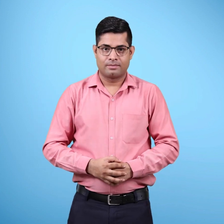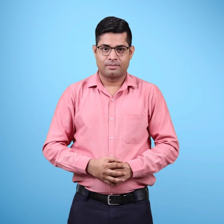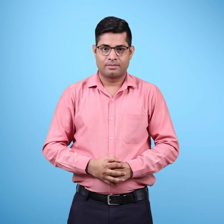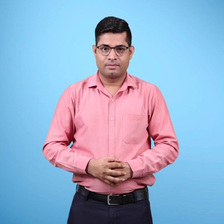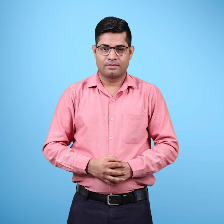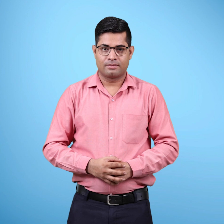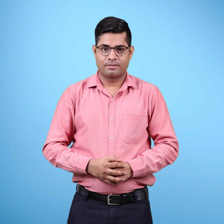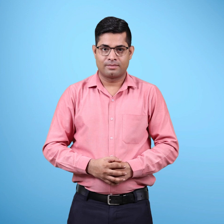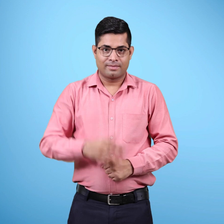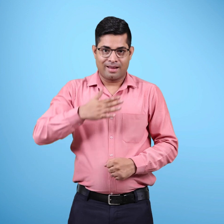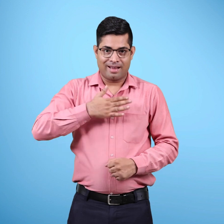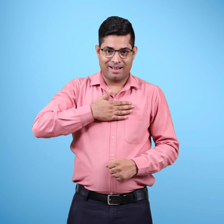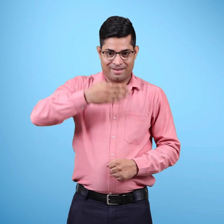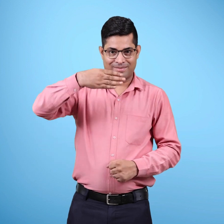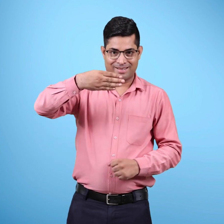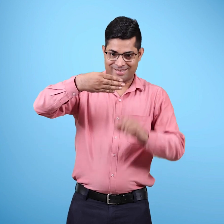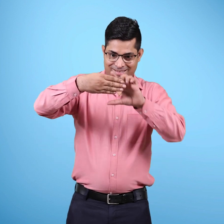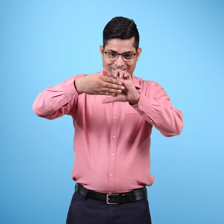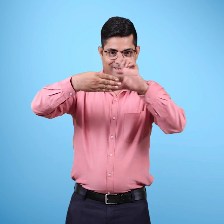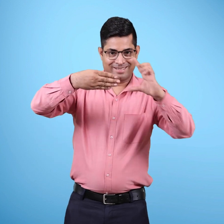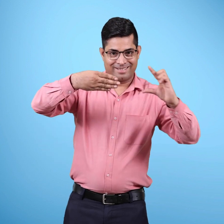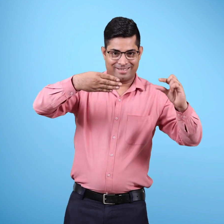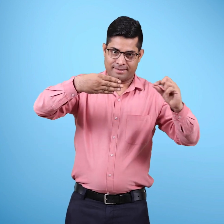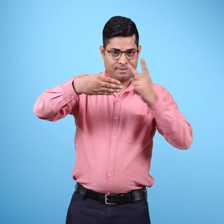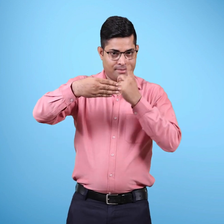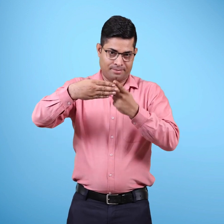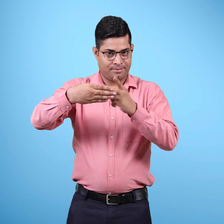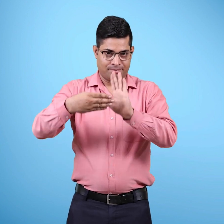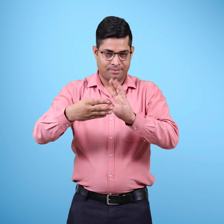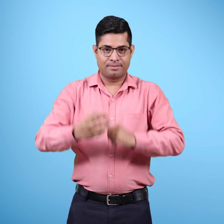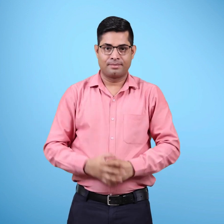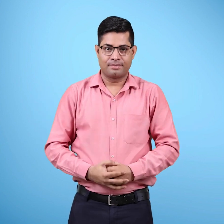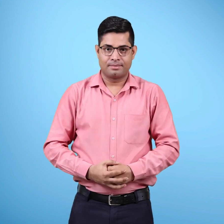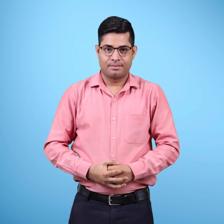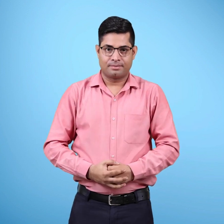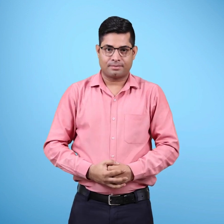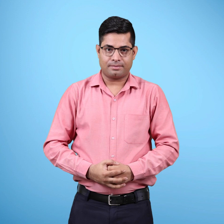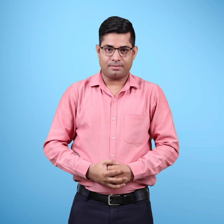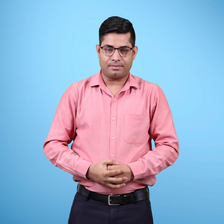a leaf, different parts of leaf, lamina, stem and petiole.